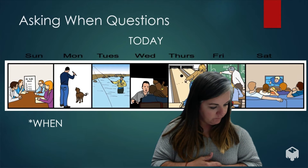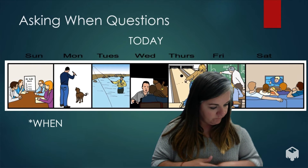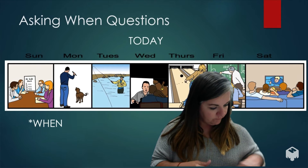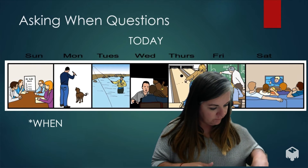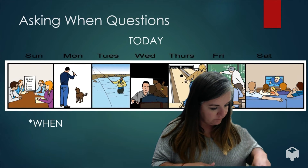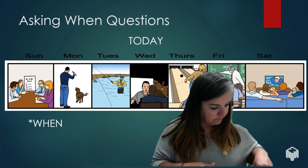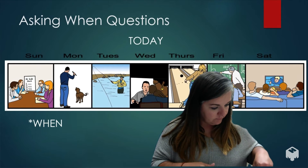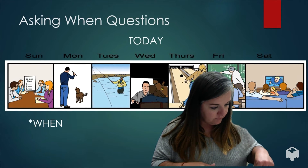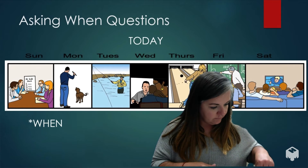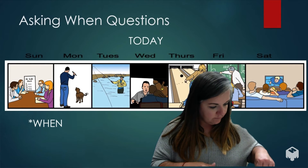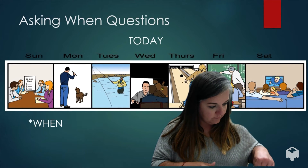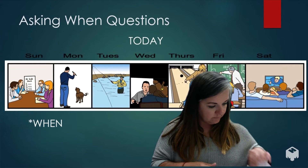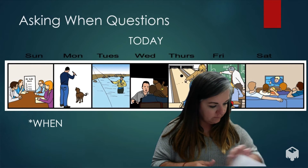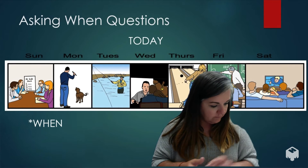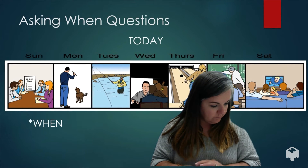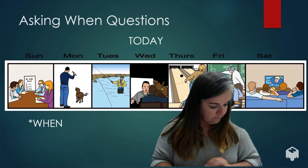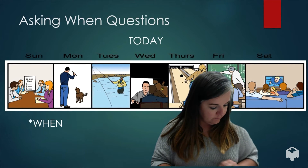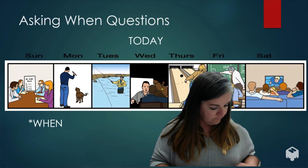Excuse me.